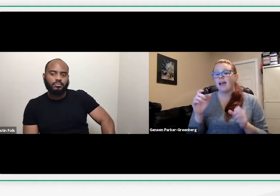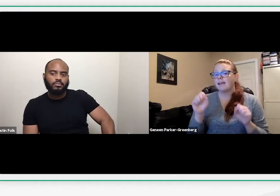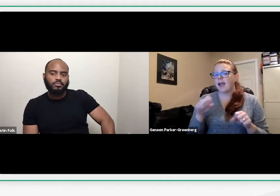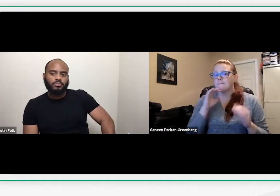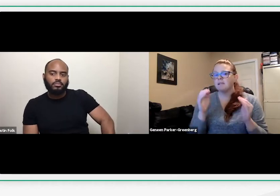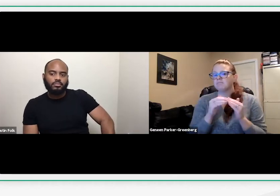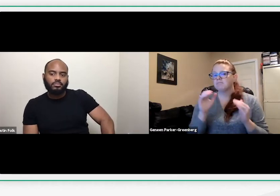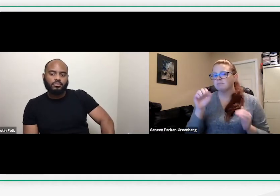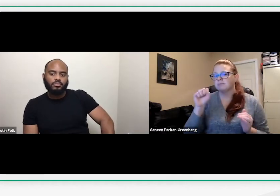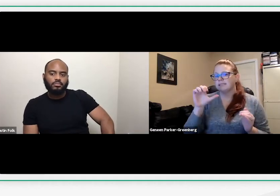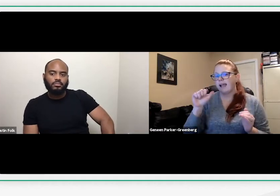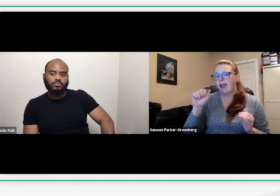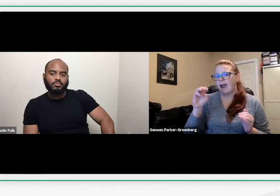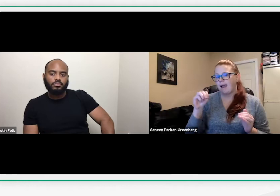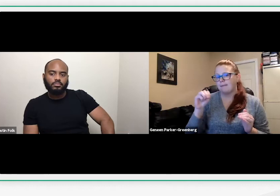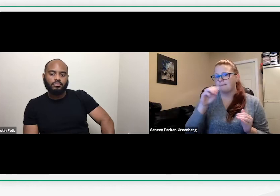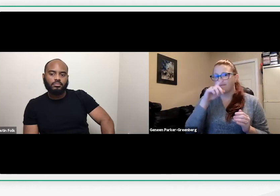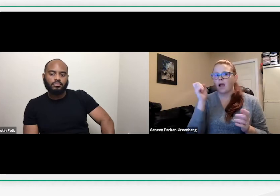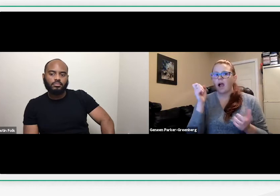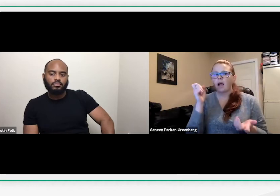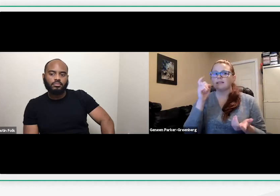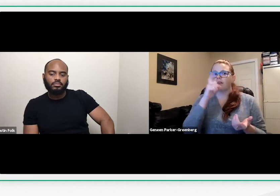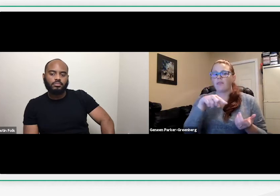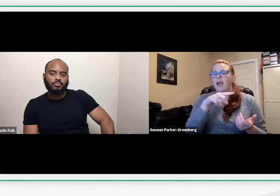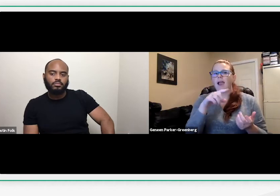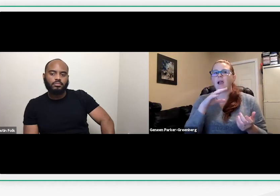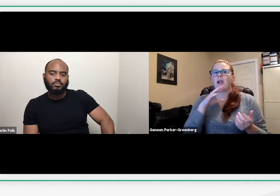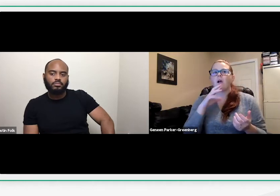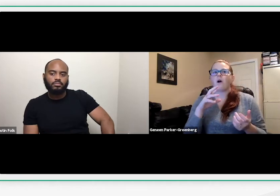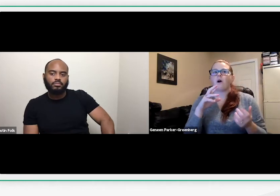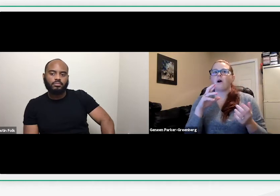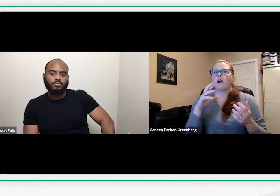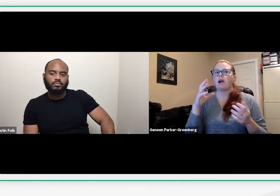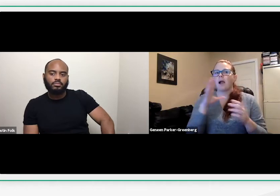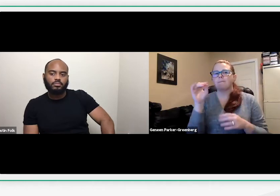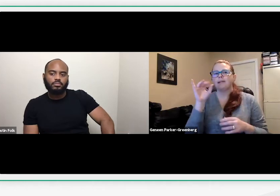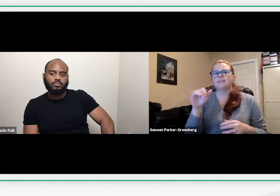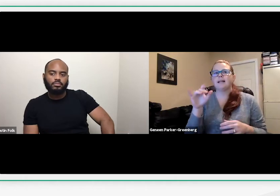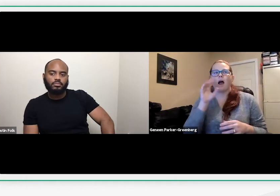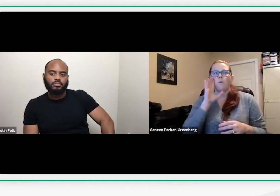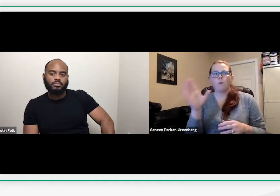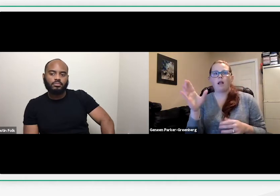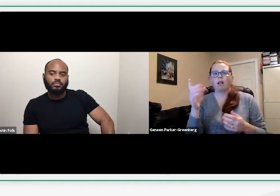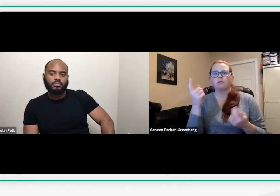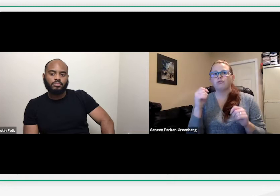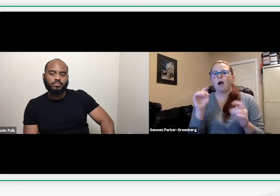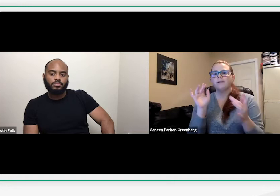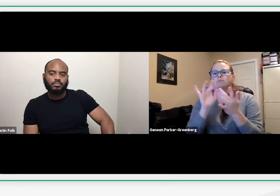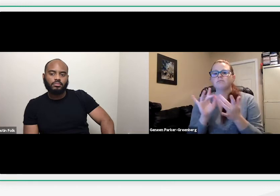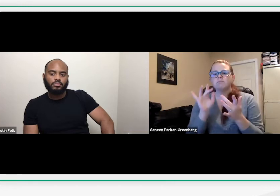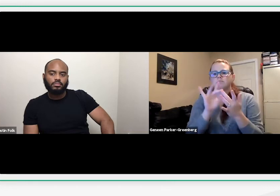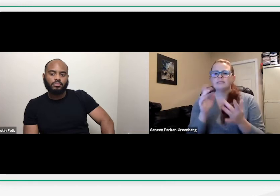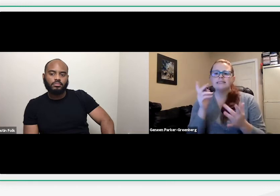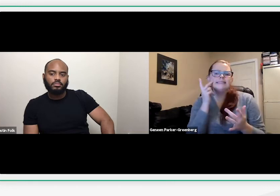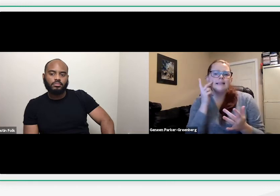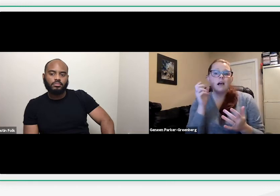for profit, and that can sometimes be a scam because these are